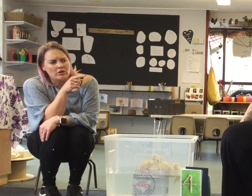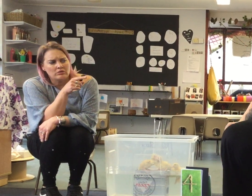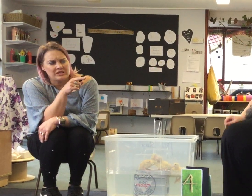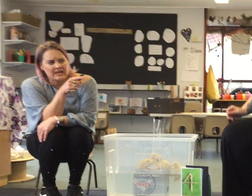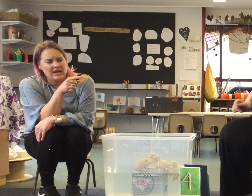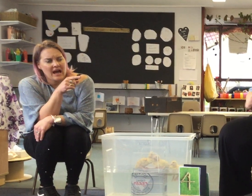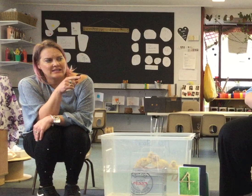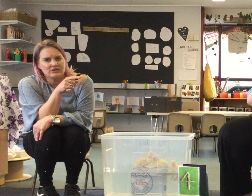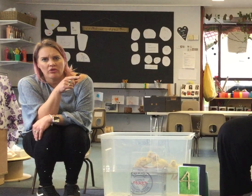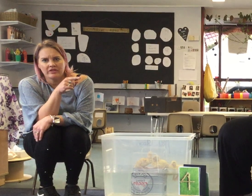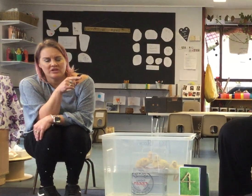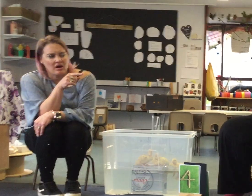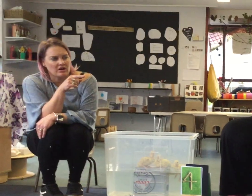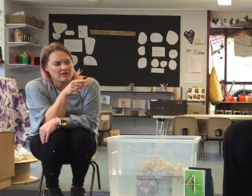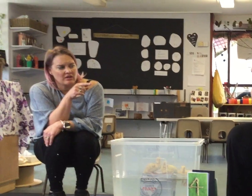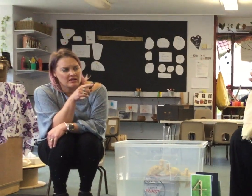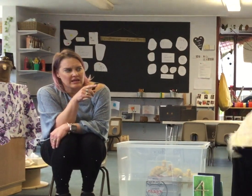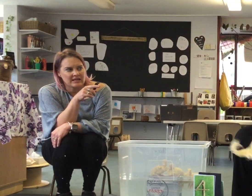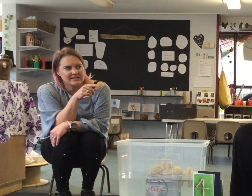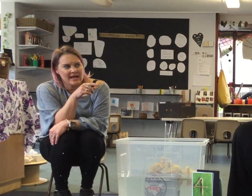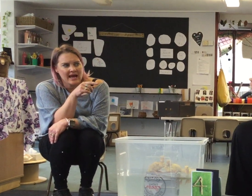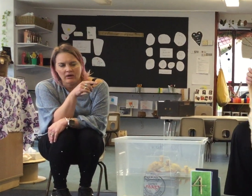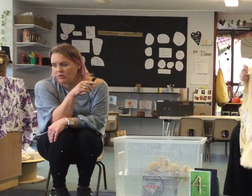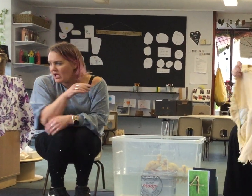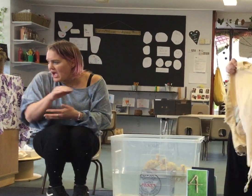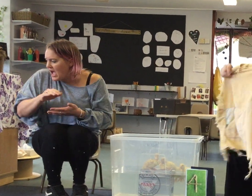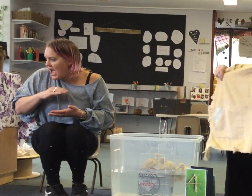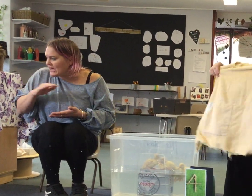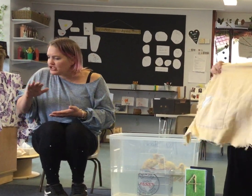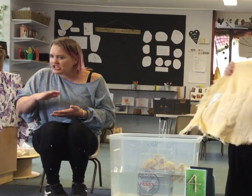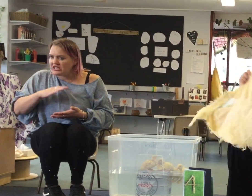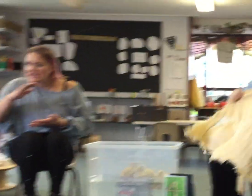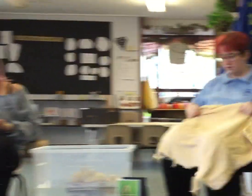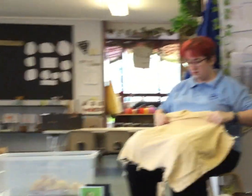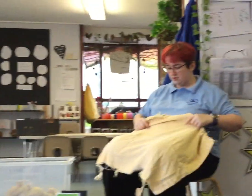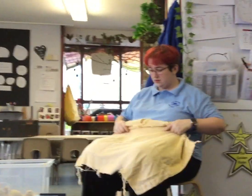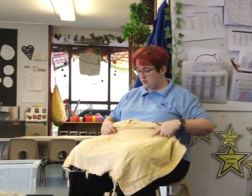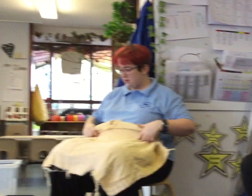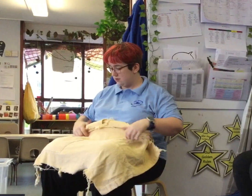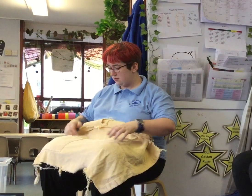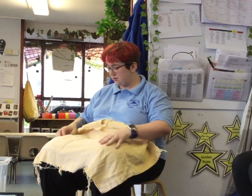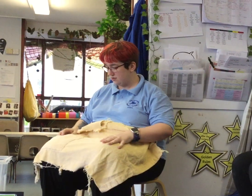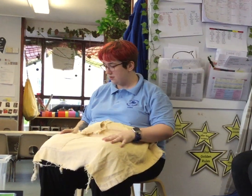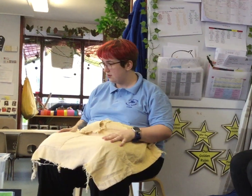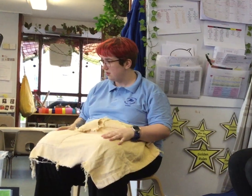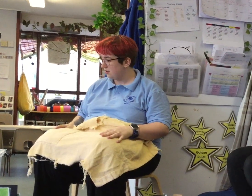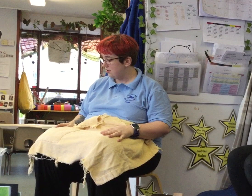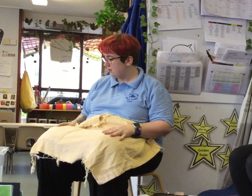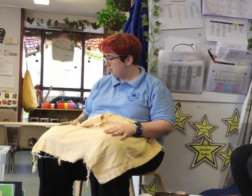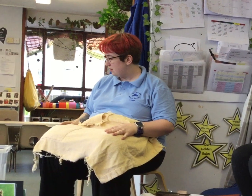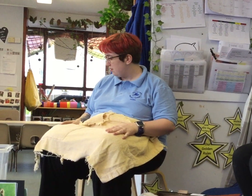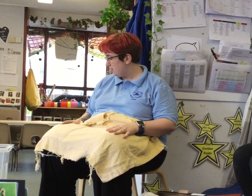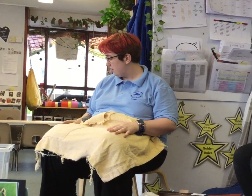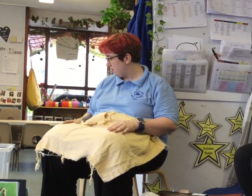One, two, three, four. Jodie has got the duck in a towel. And she is... What's she doing to him?